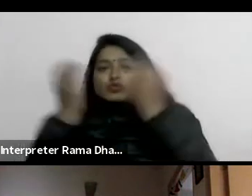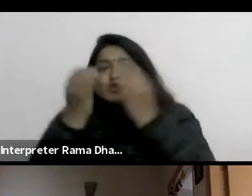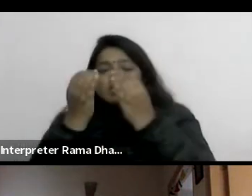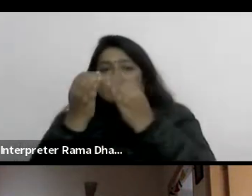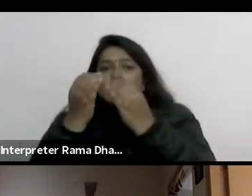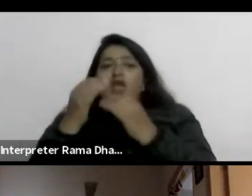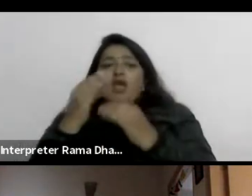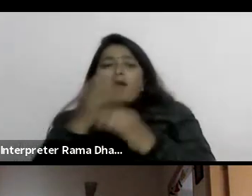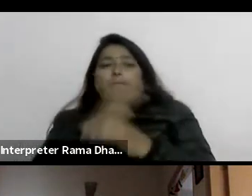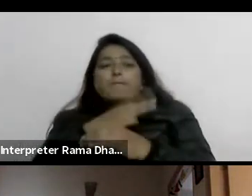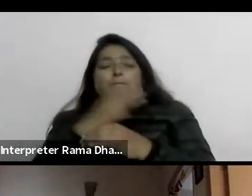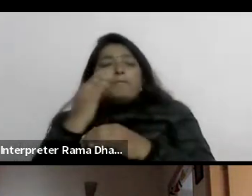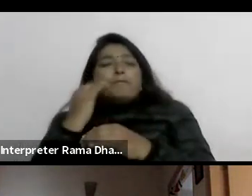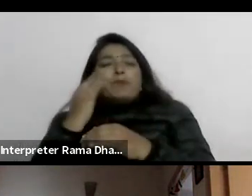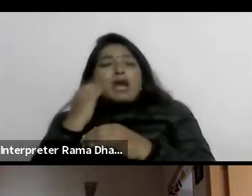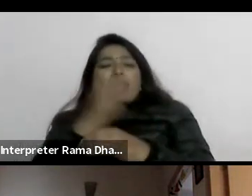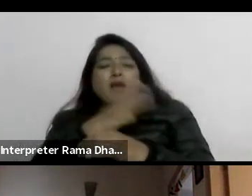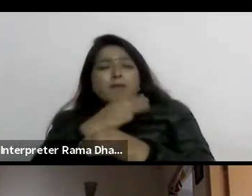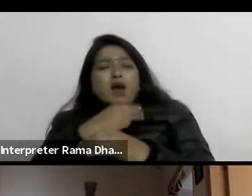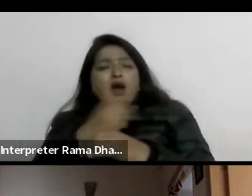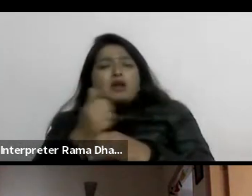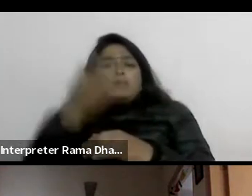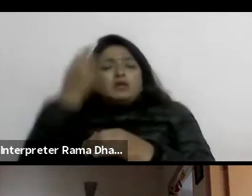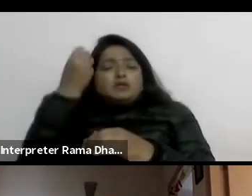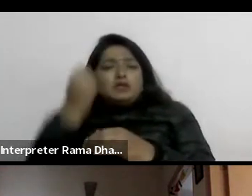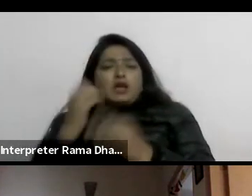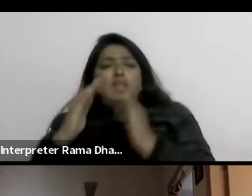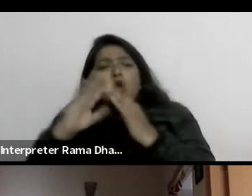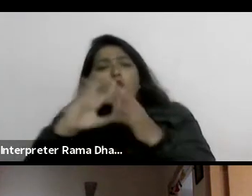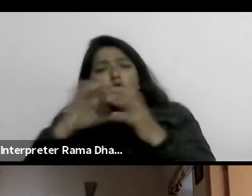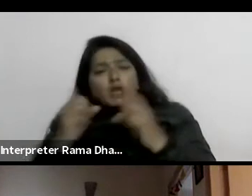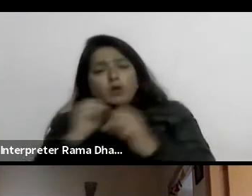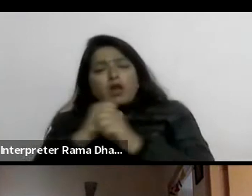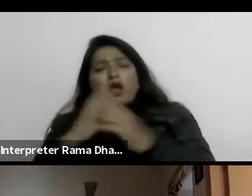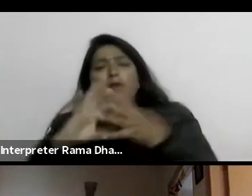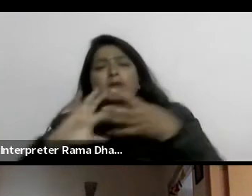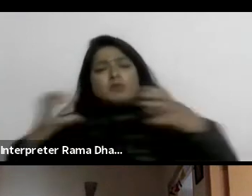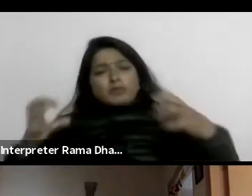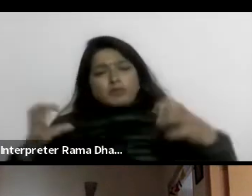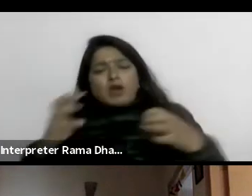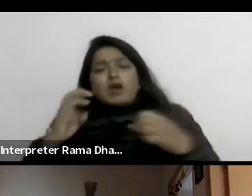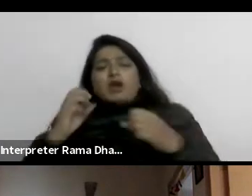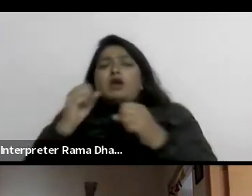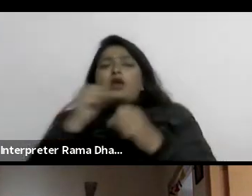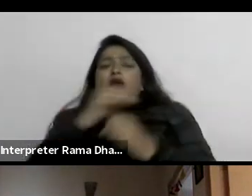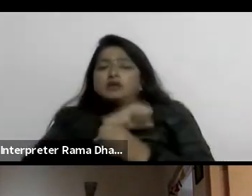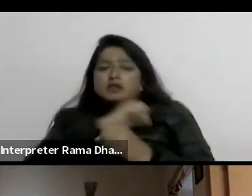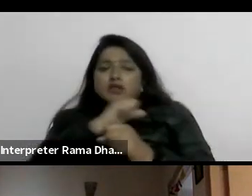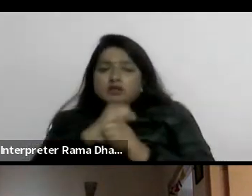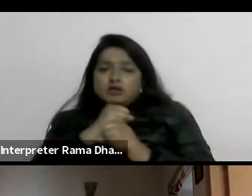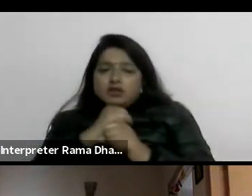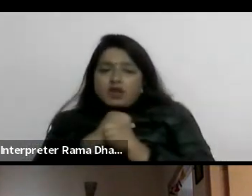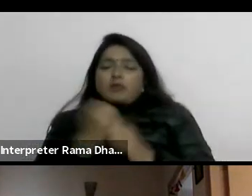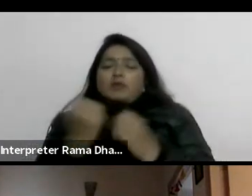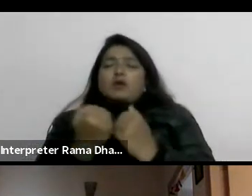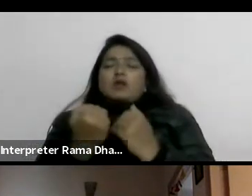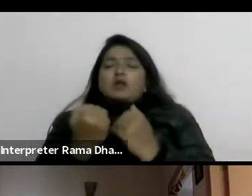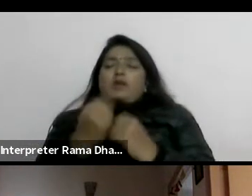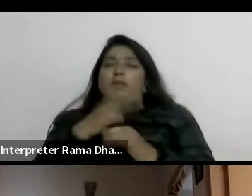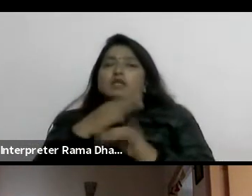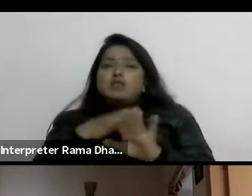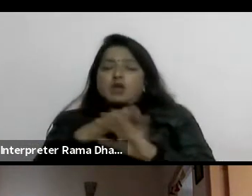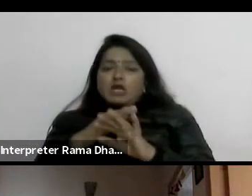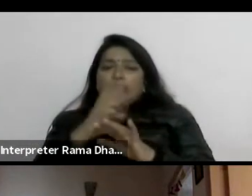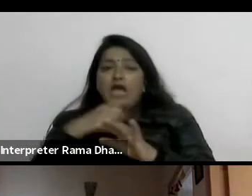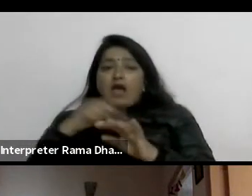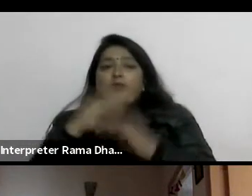do domestic work, sex work, factory work, but with labor and other protections. We